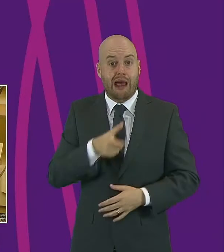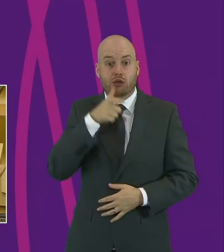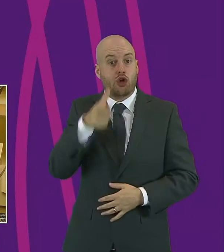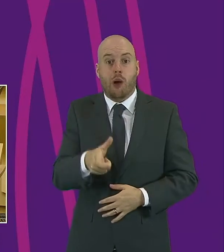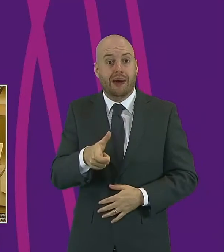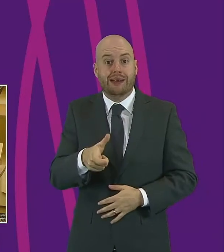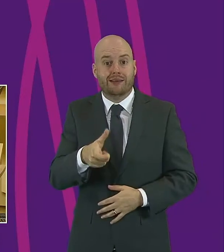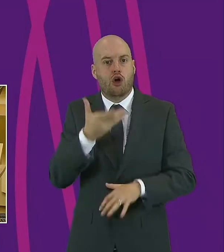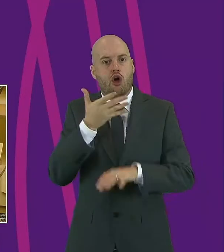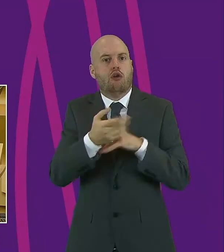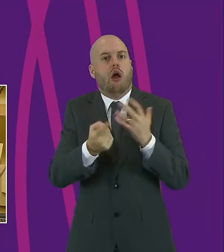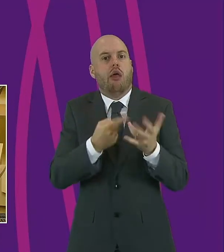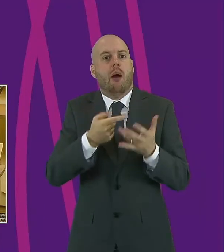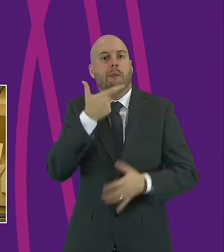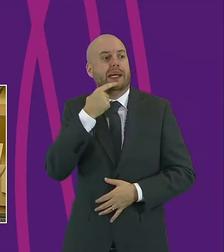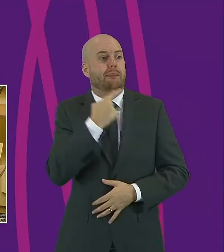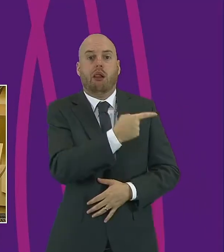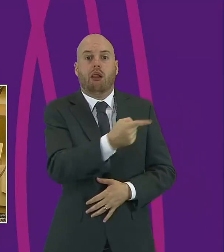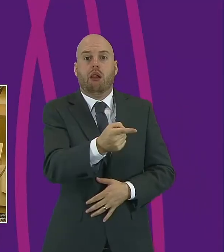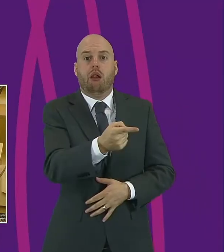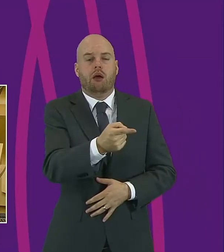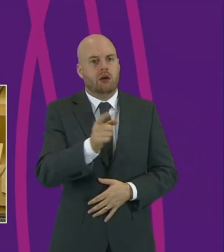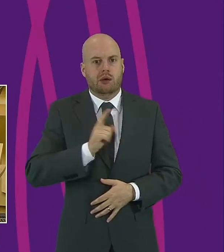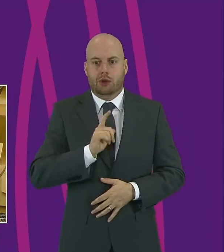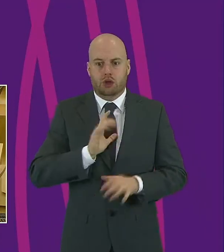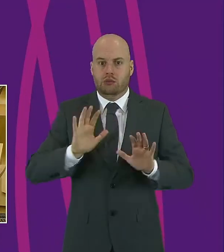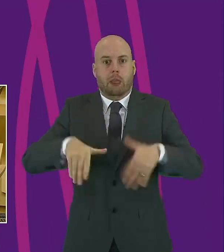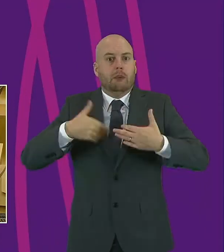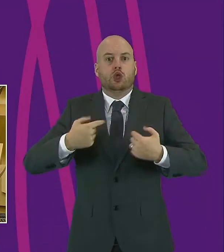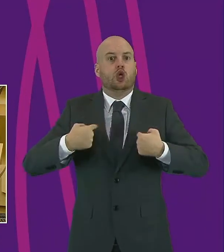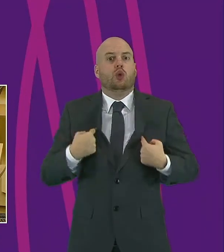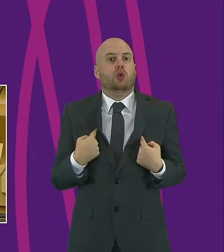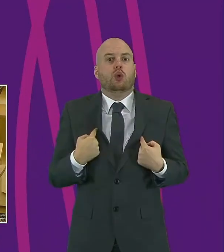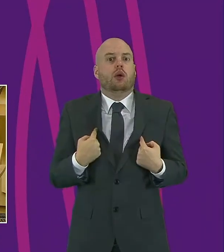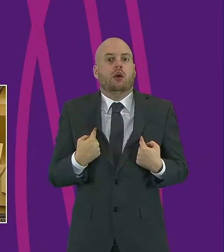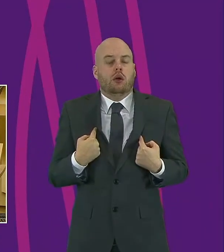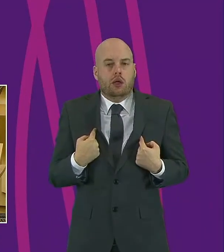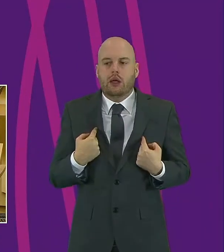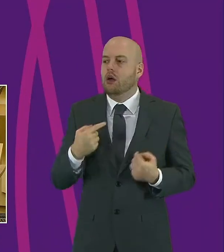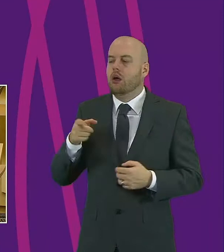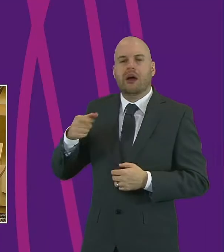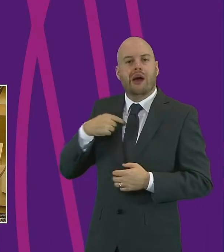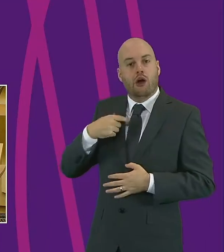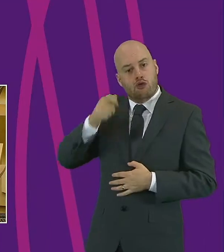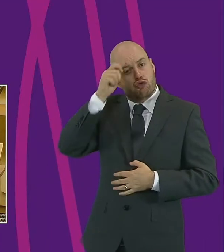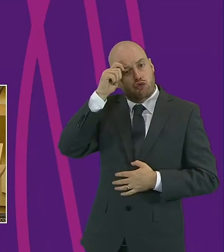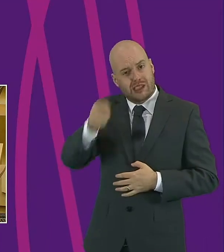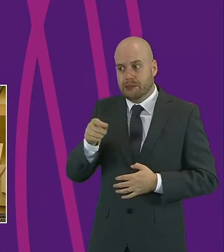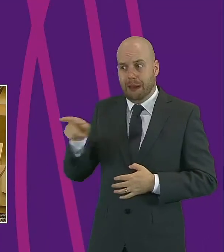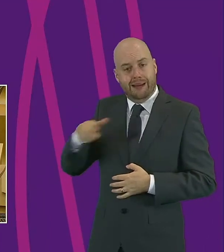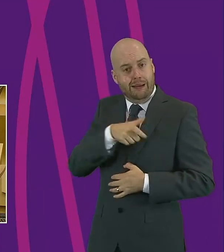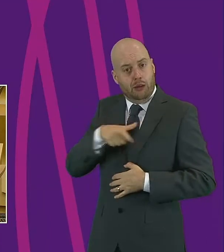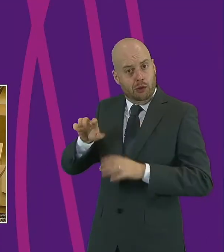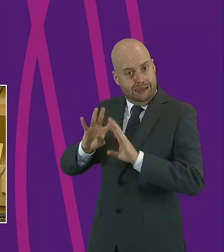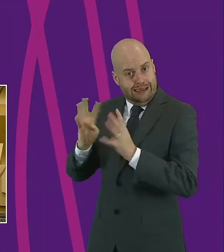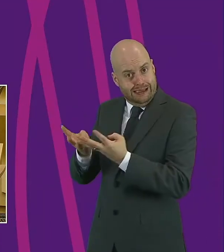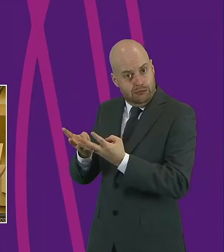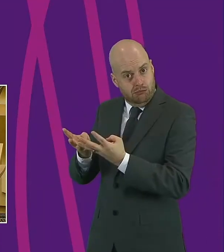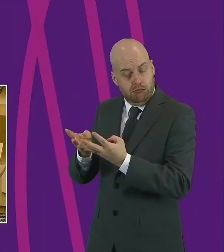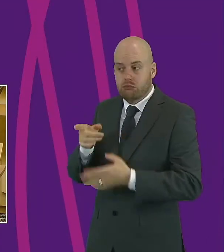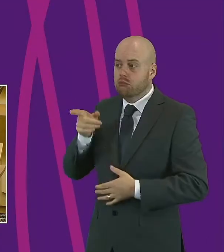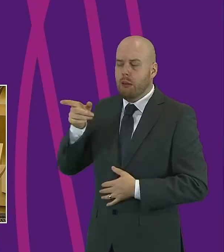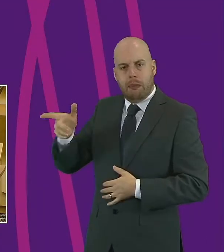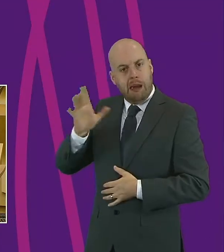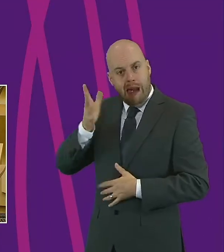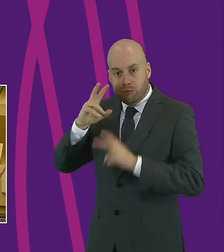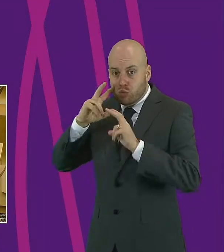give, because I think it's important that I respect the committee in all aspects. As I understand it, and this is entirely for the committee, that